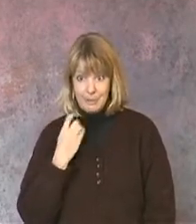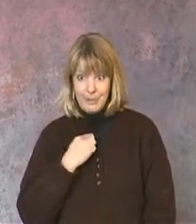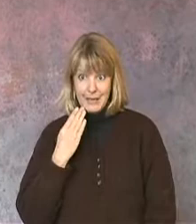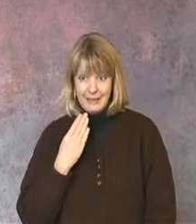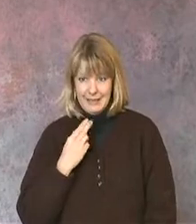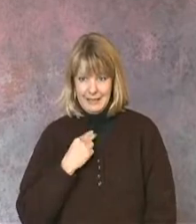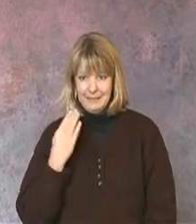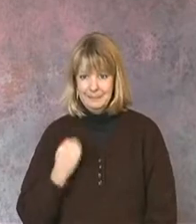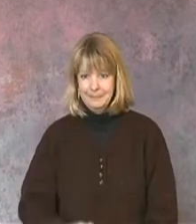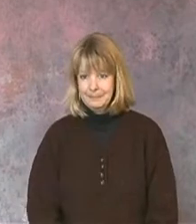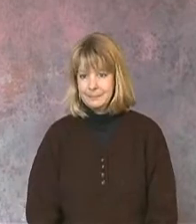spin again.